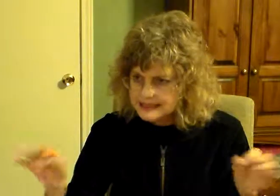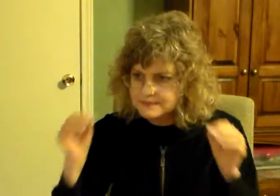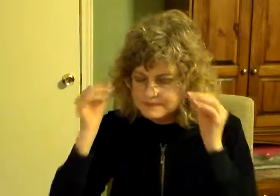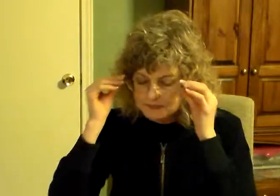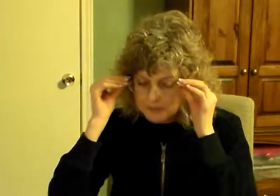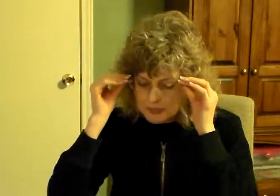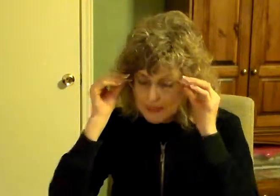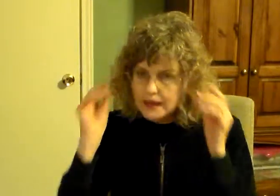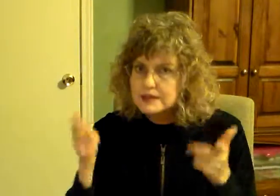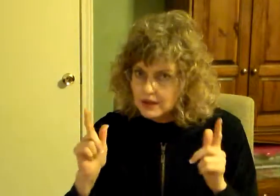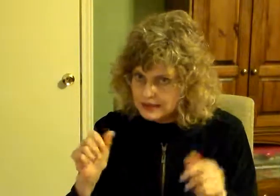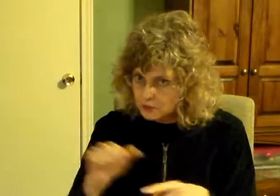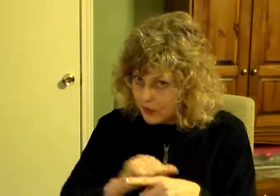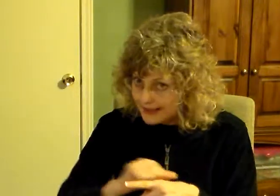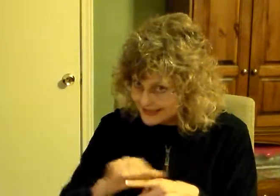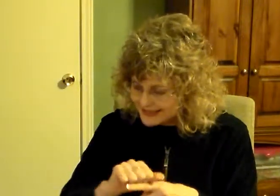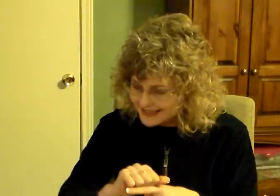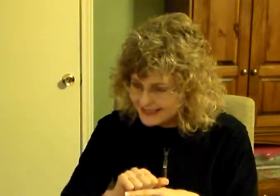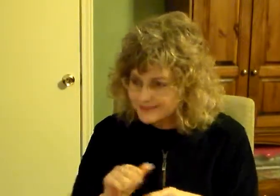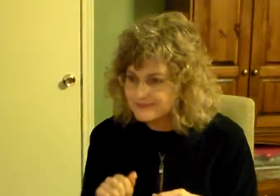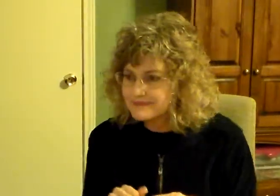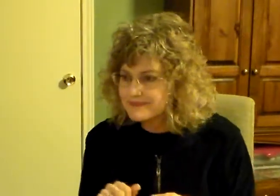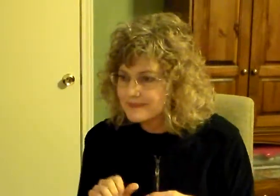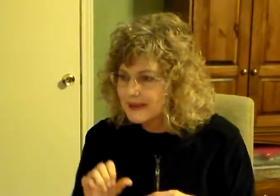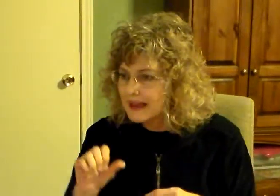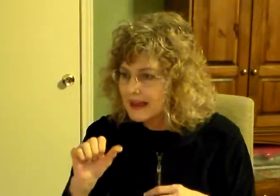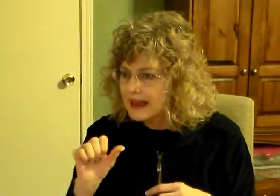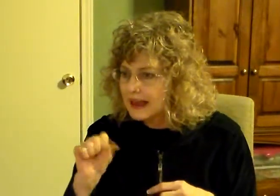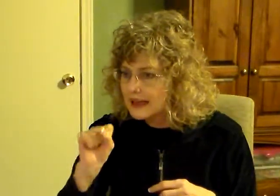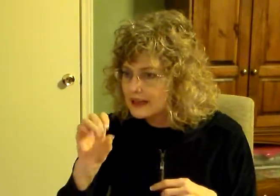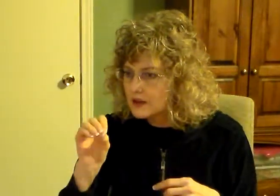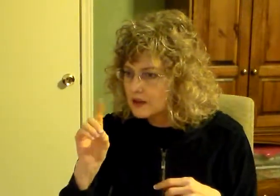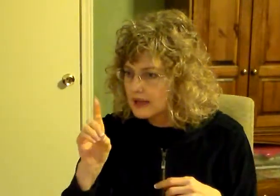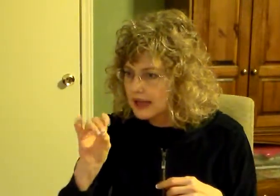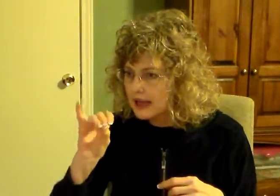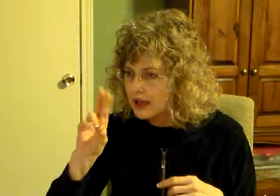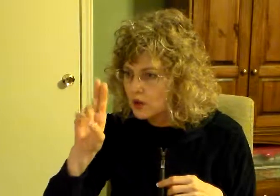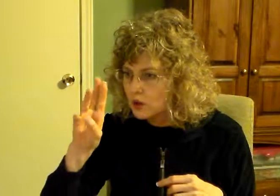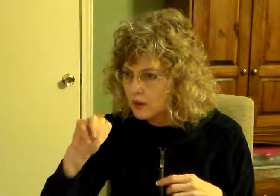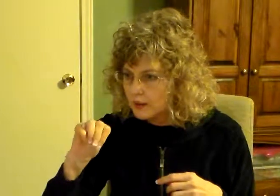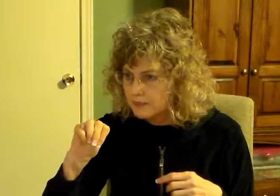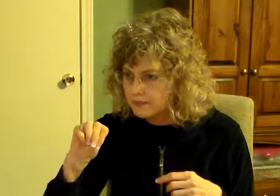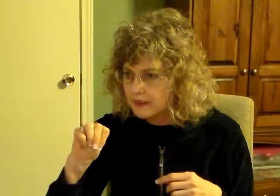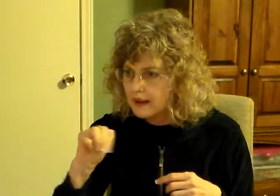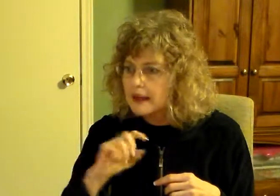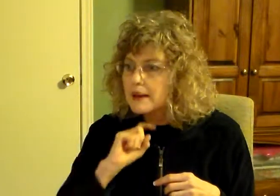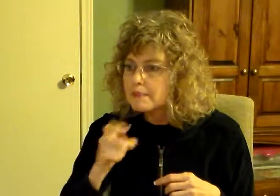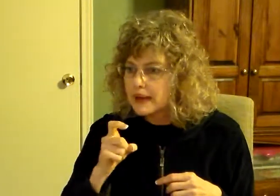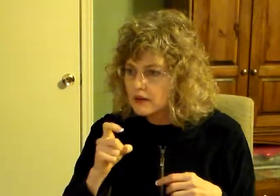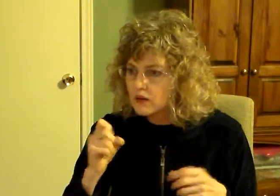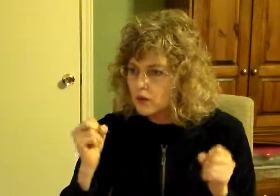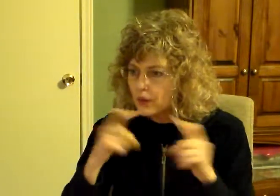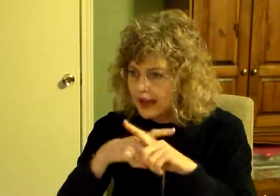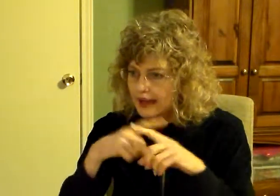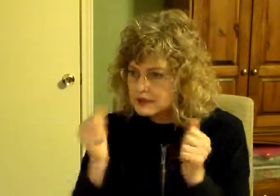Let's practice. Sodium reacts with chlorine gas. See if you can write and balance this equation. Predict the products.